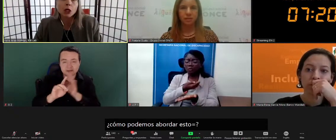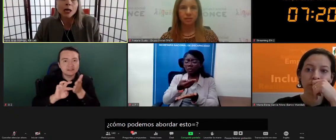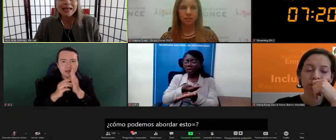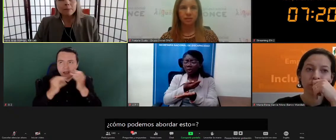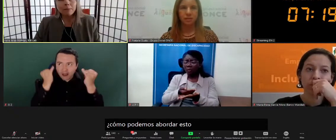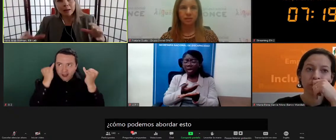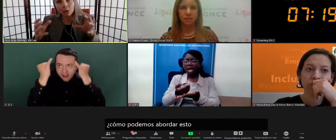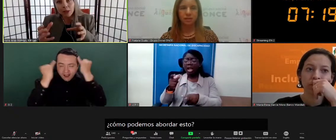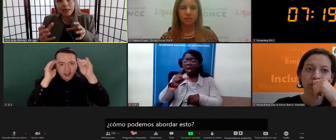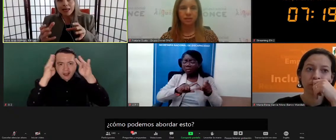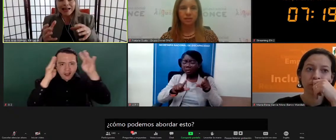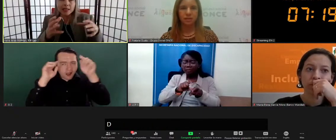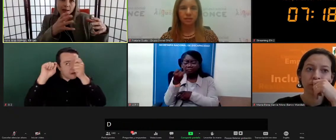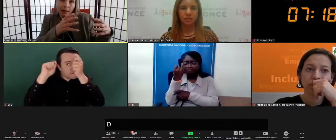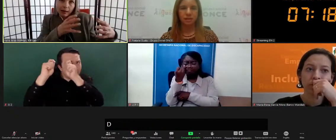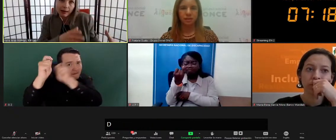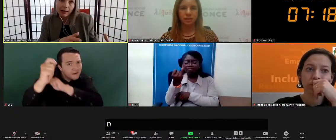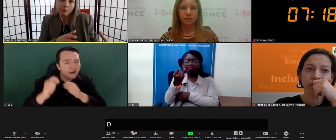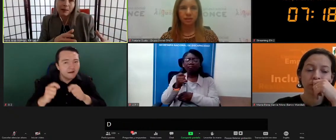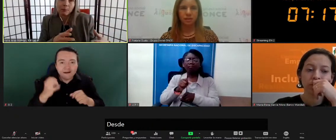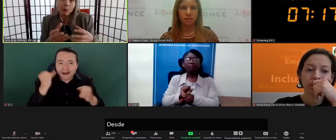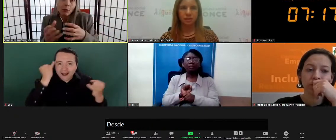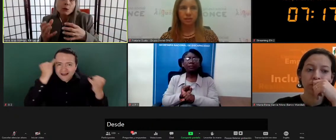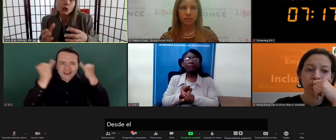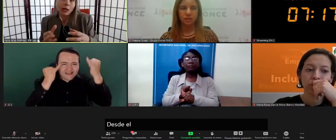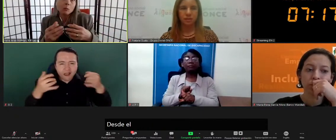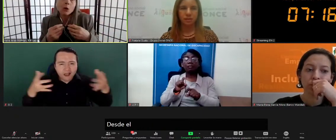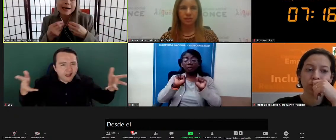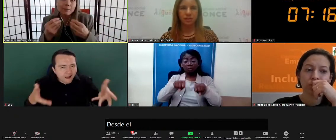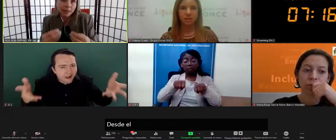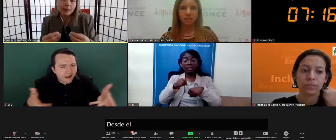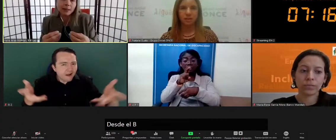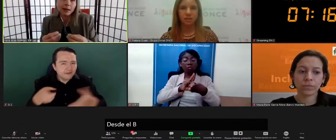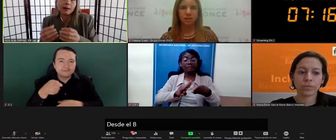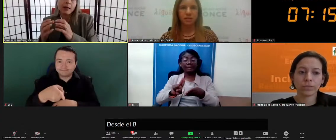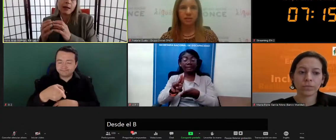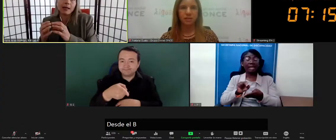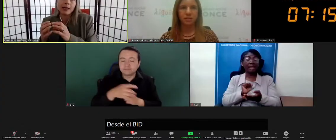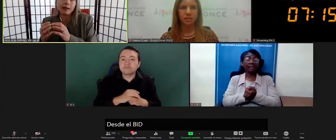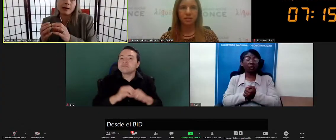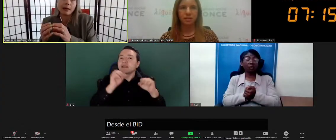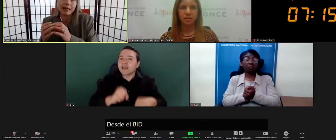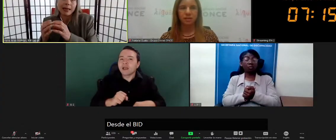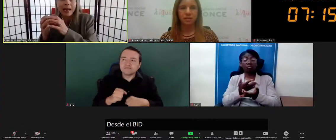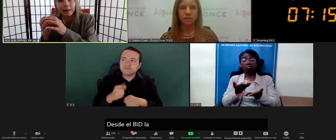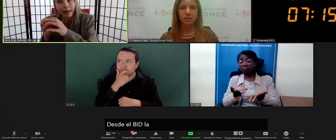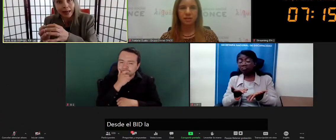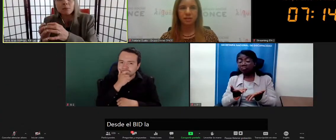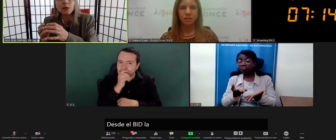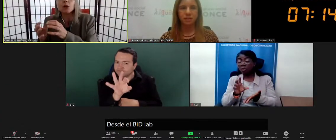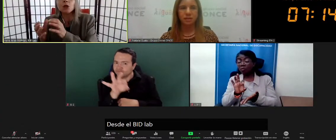innovation arm the innovation branch so that we can actually use